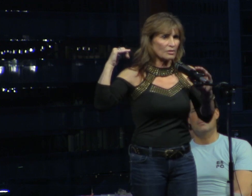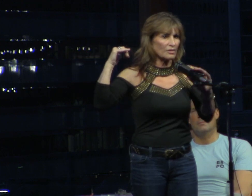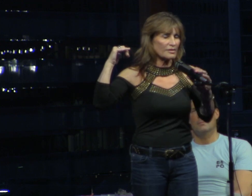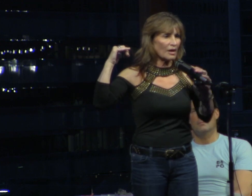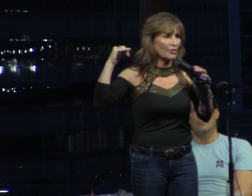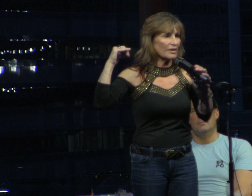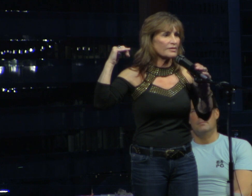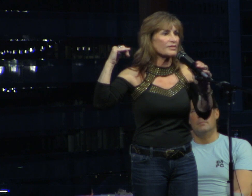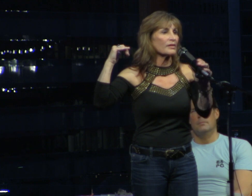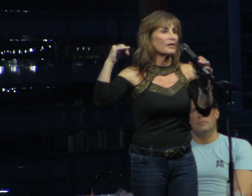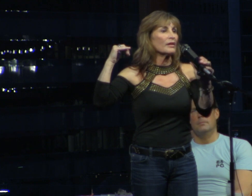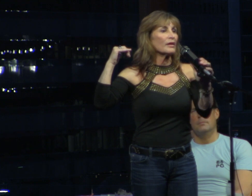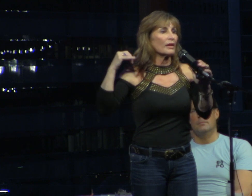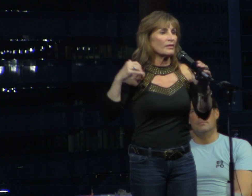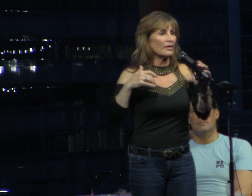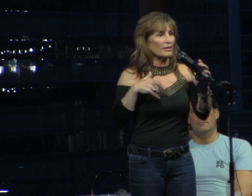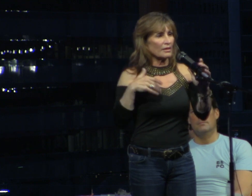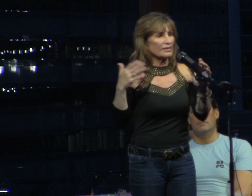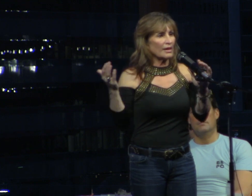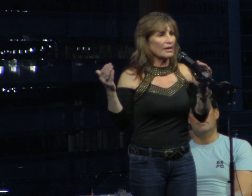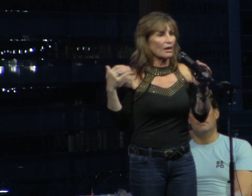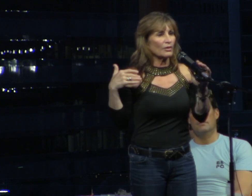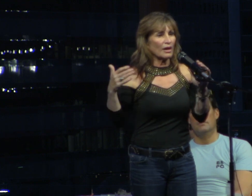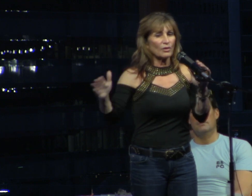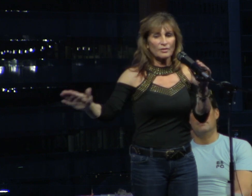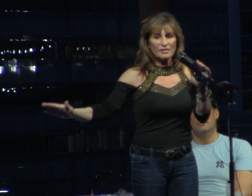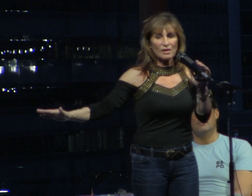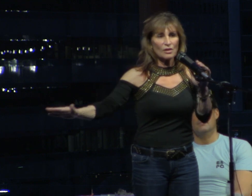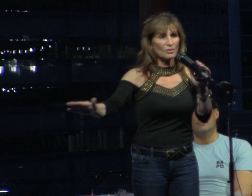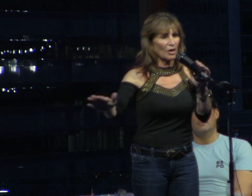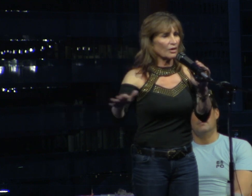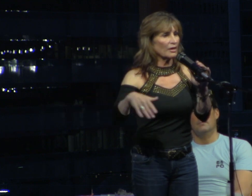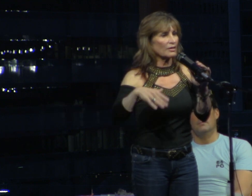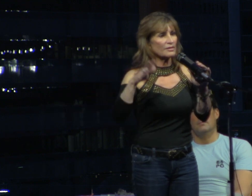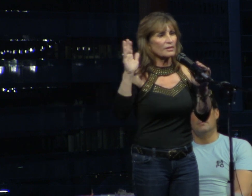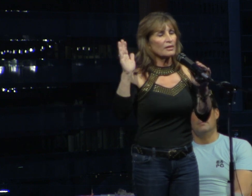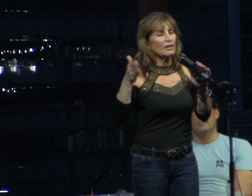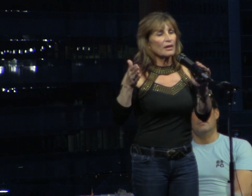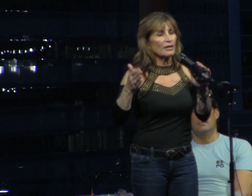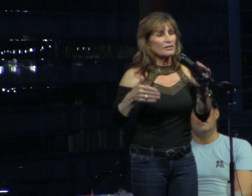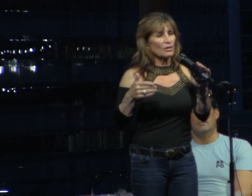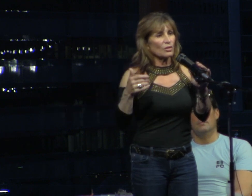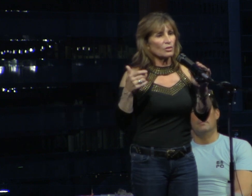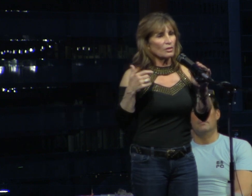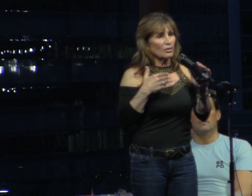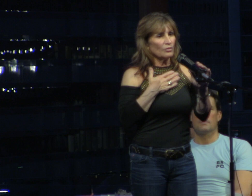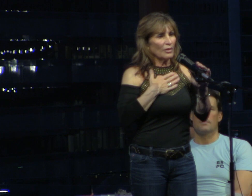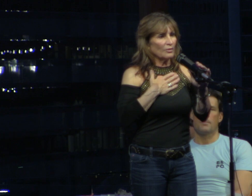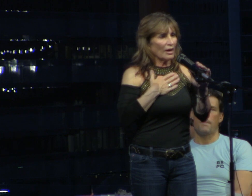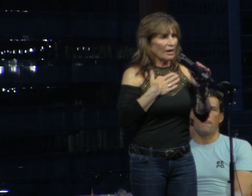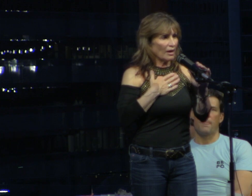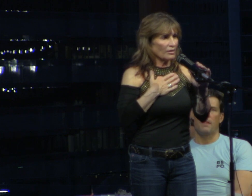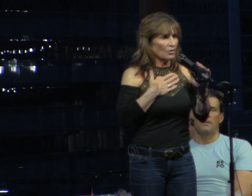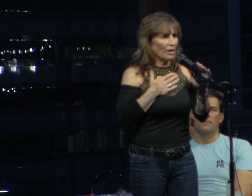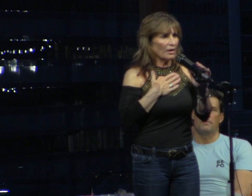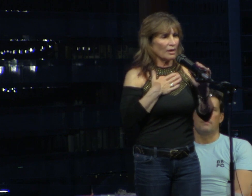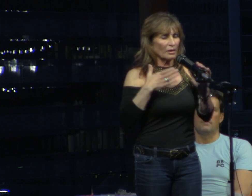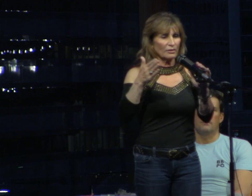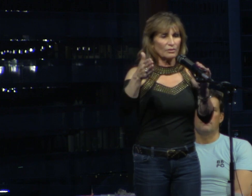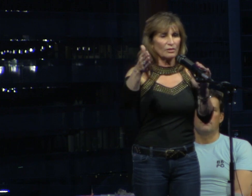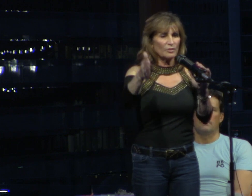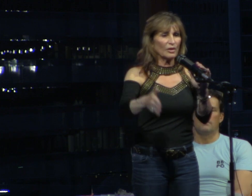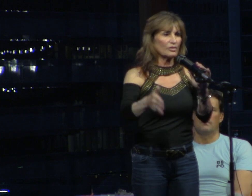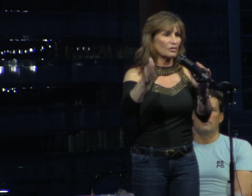heard the sirens. And then the next day, I went out and saw all the markings. And so in my Catholic way,